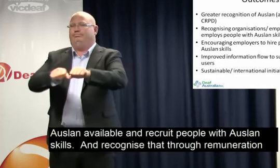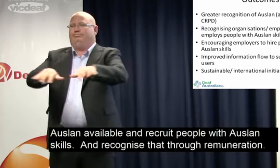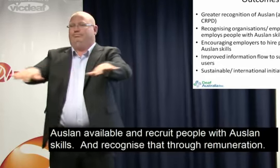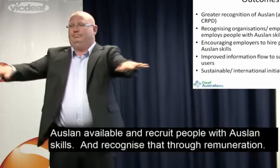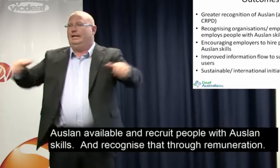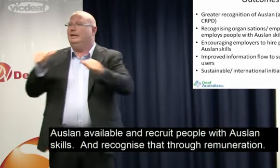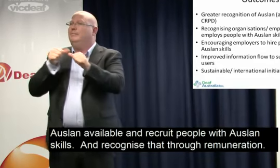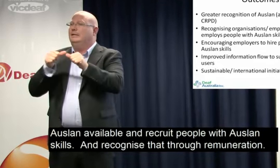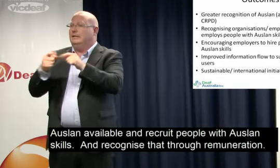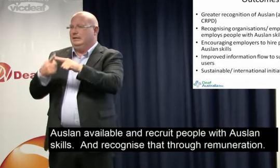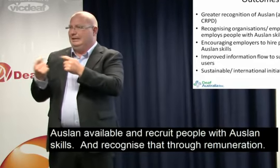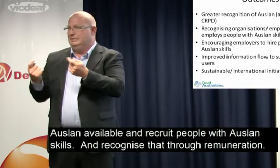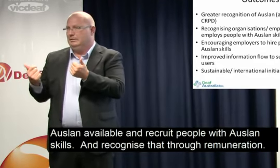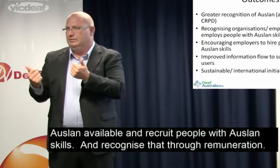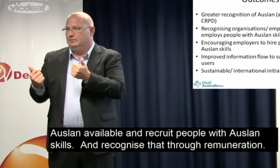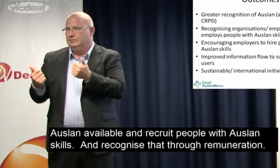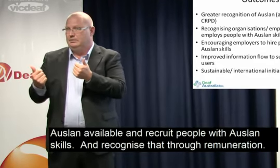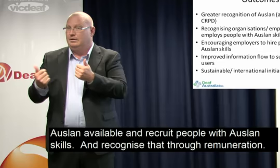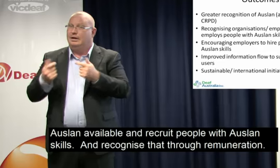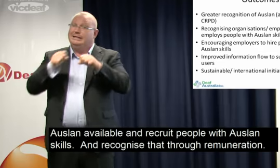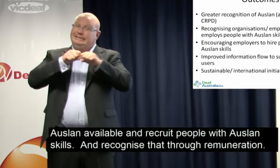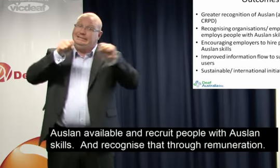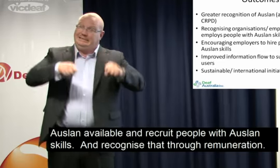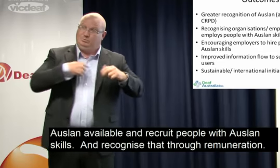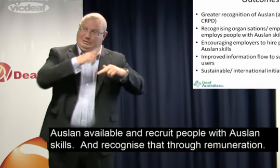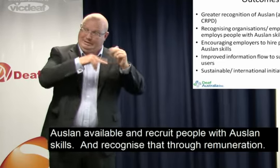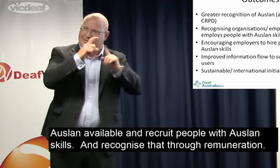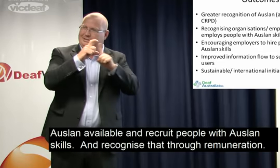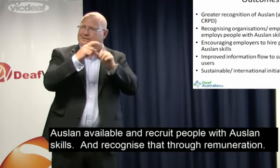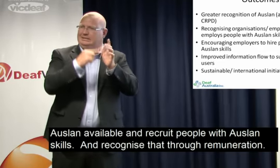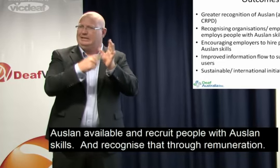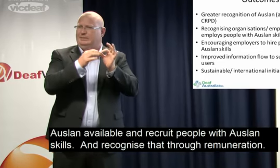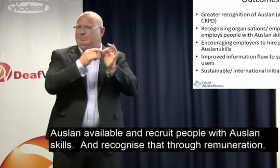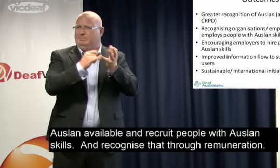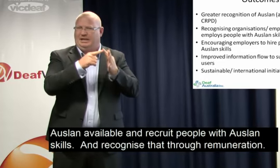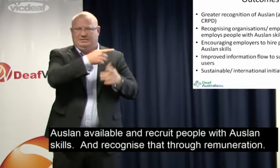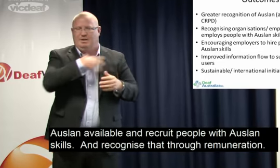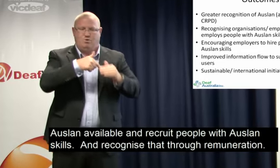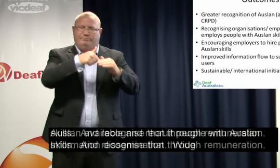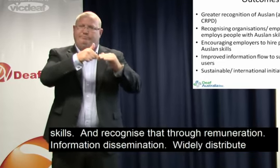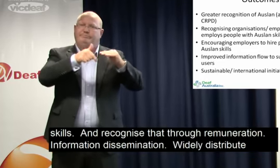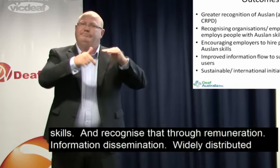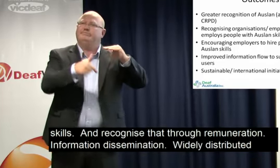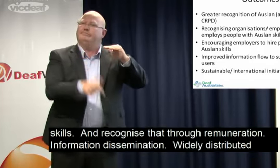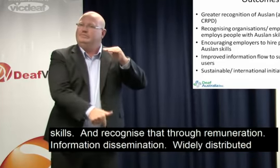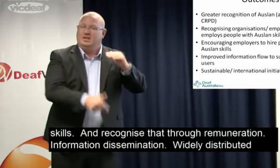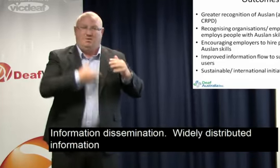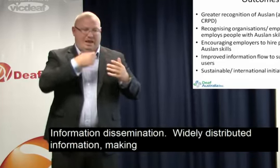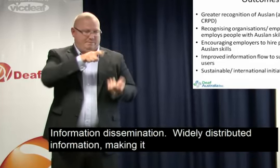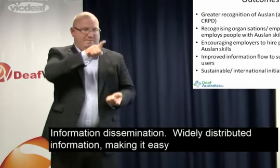Information dissemination, having it widely distributed, making it easy for us, and I guess also